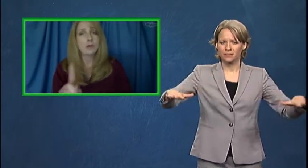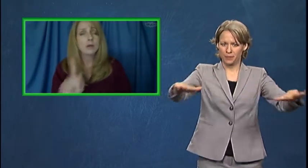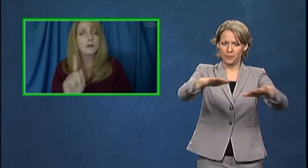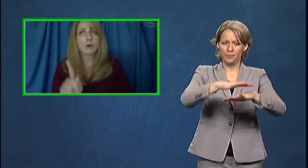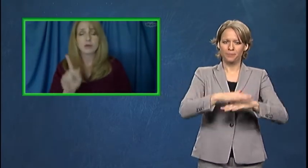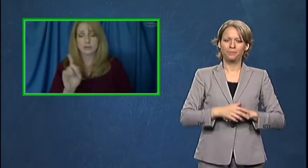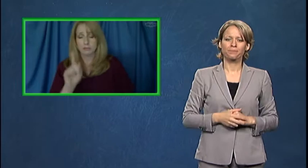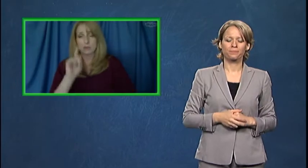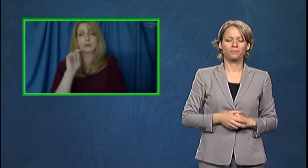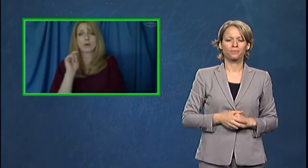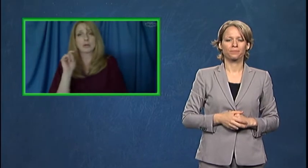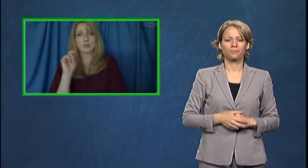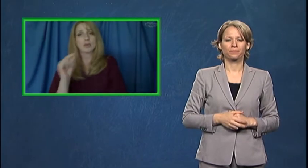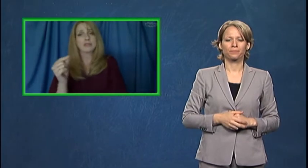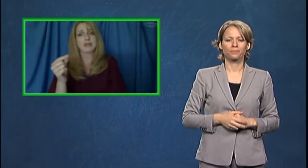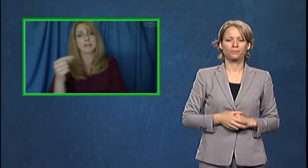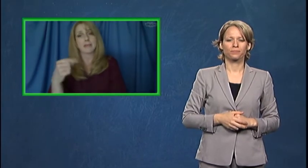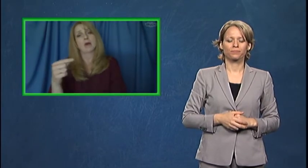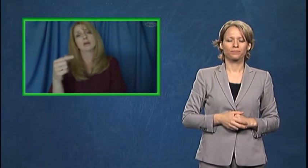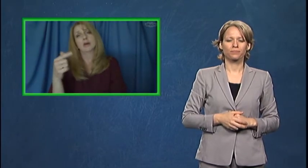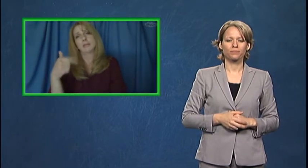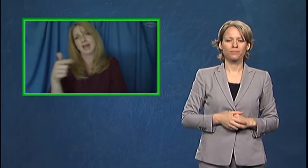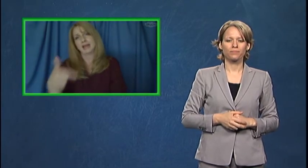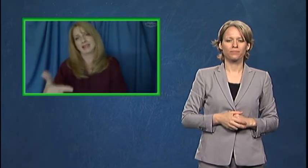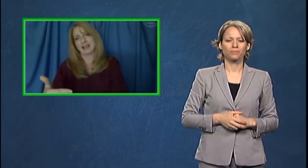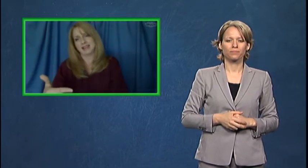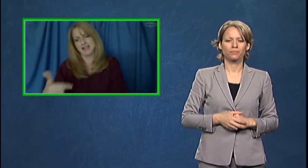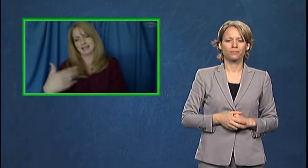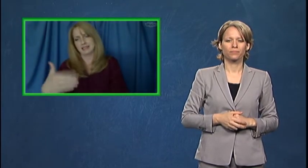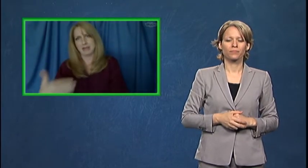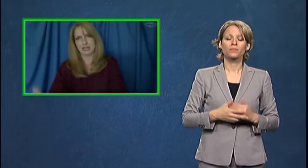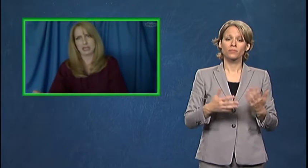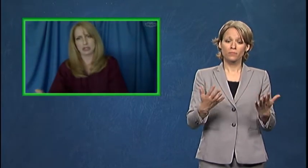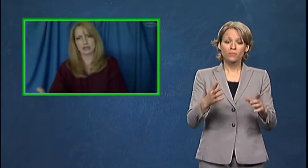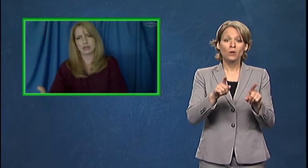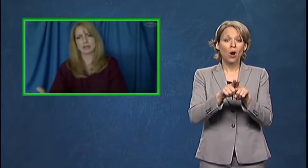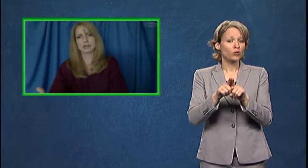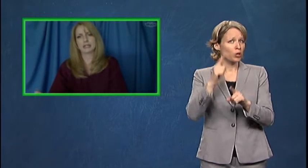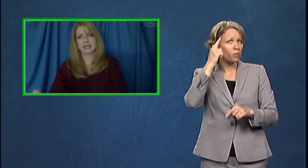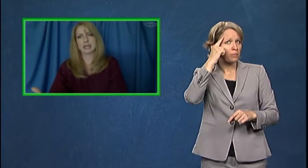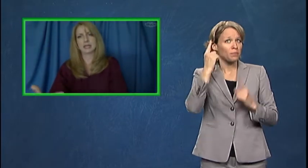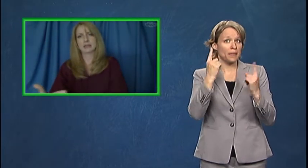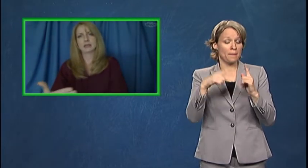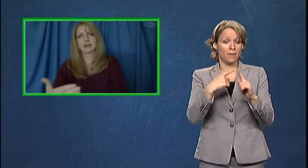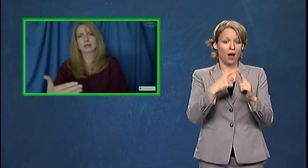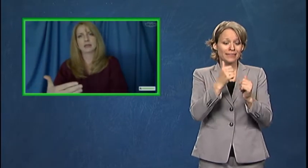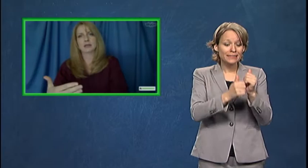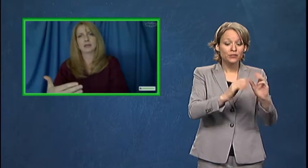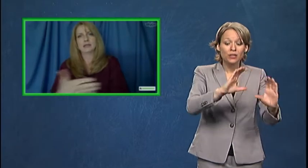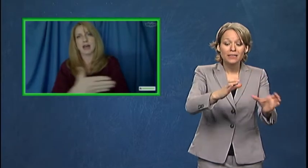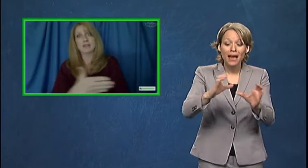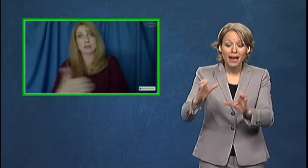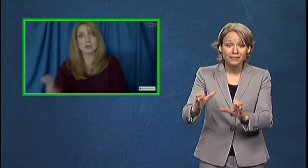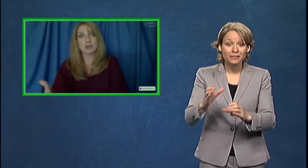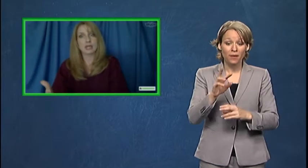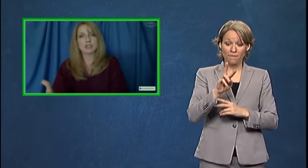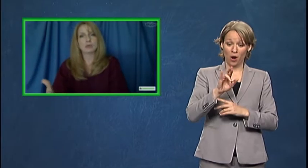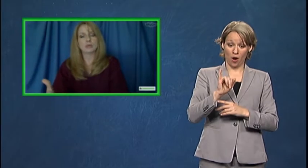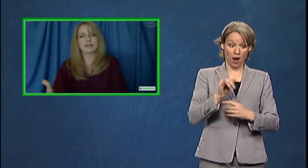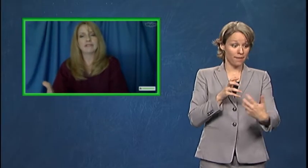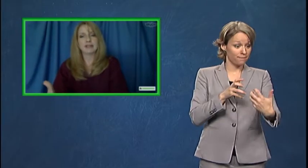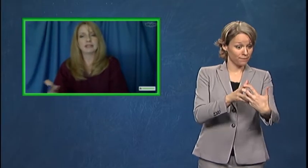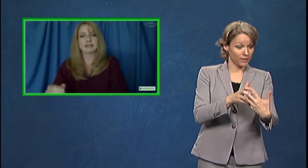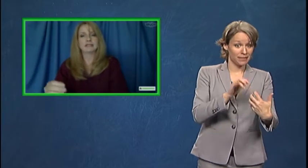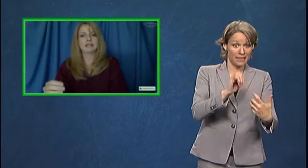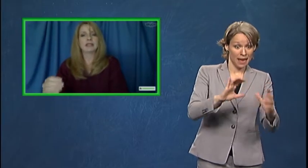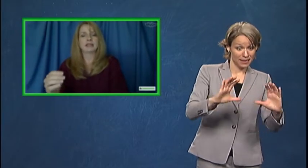Oh, and one more important thing about unpacking that class and making sure you're understanding that the communication will